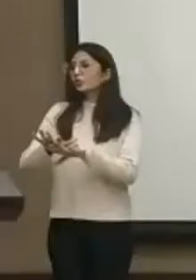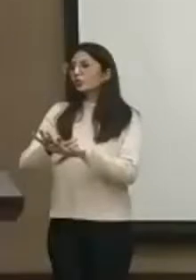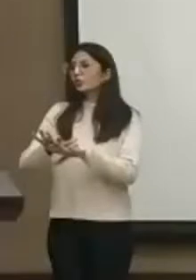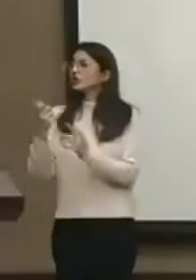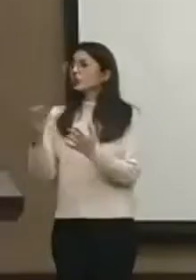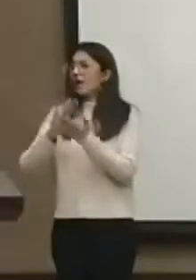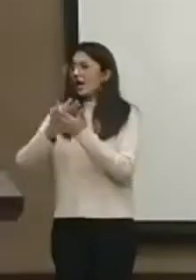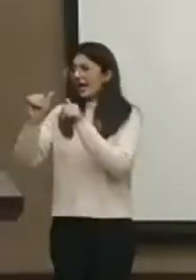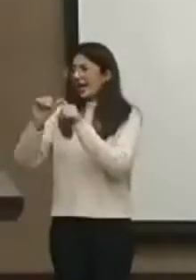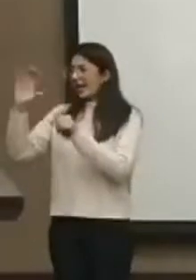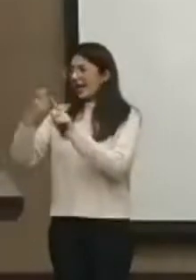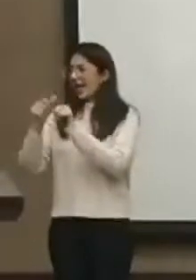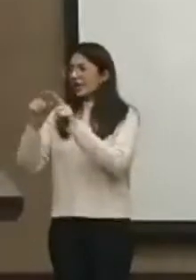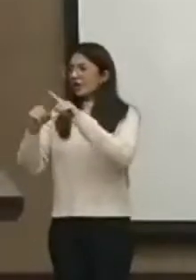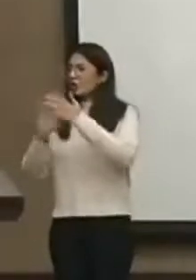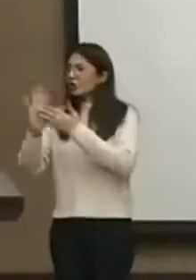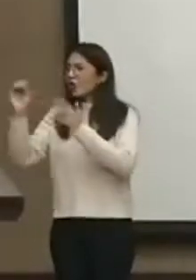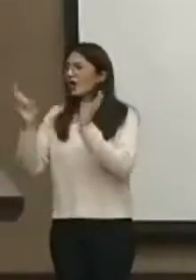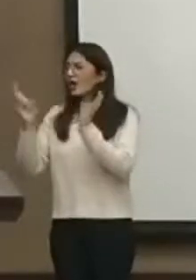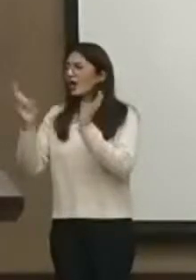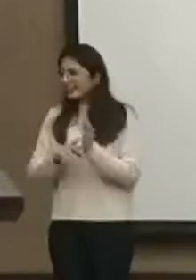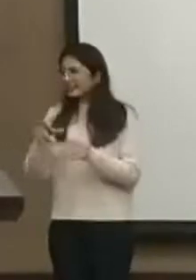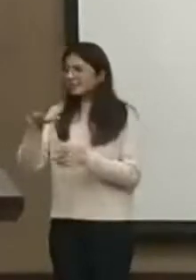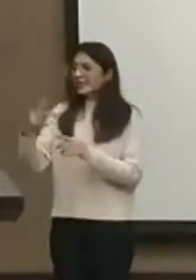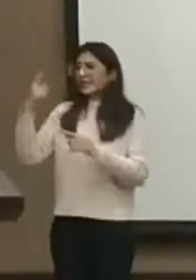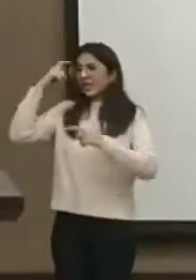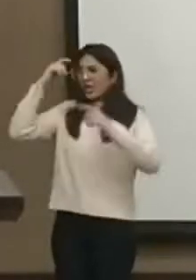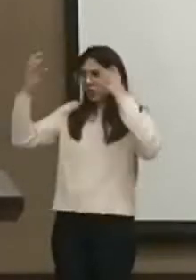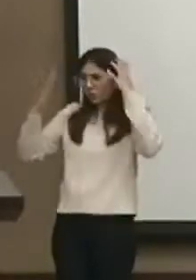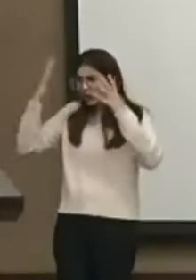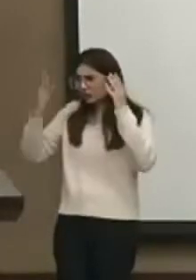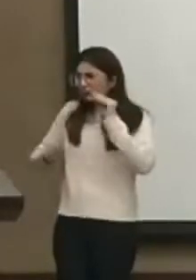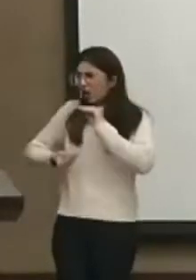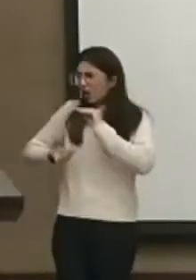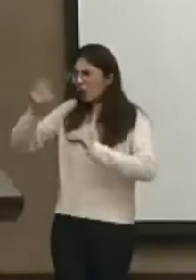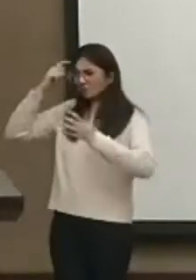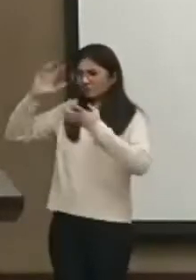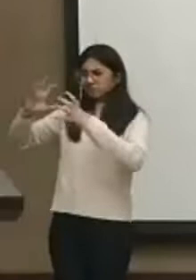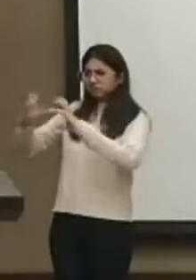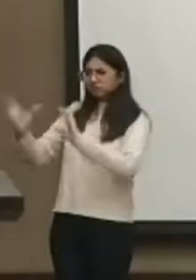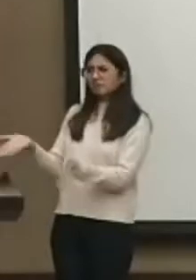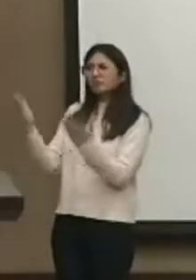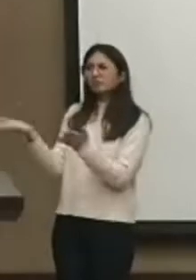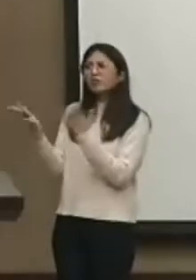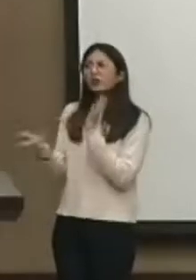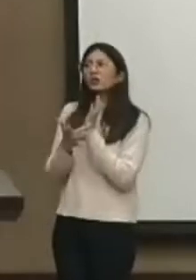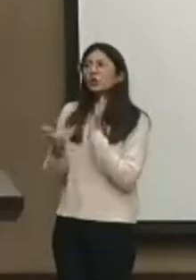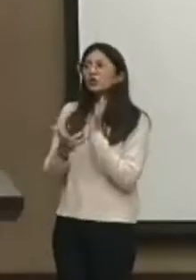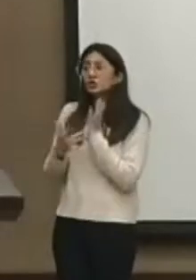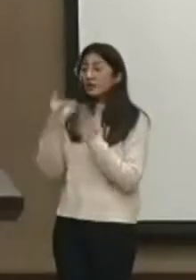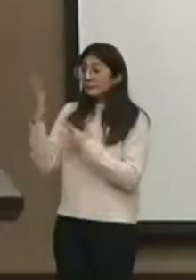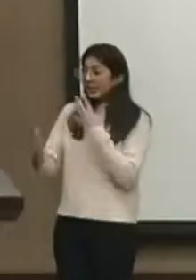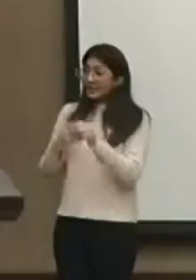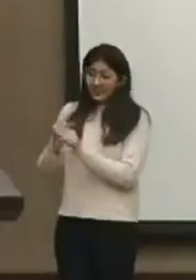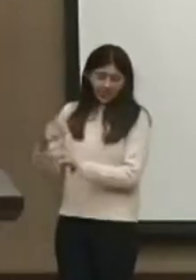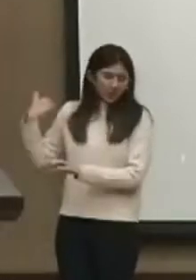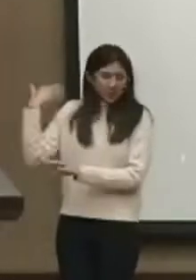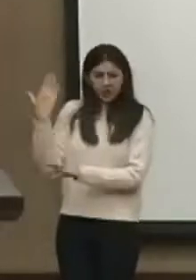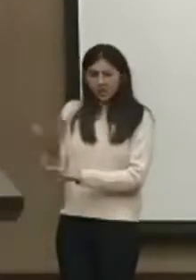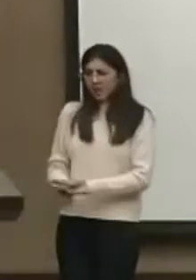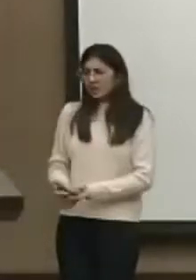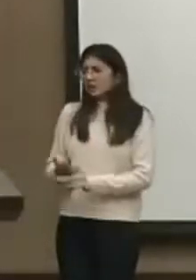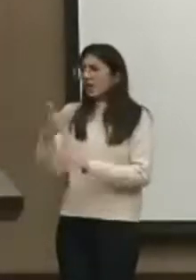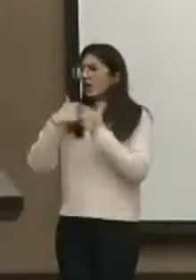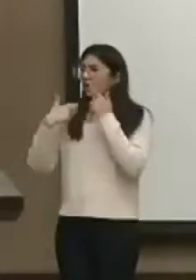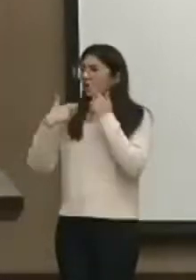where we are actually promoting innovation of new technology. And you wouldn't believe in last so many years, the number of